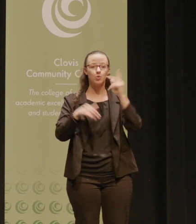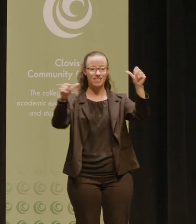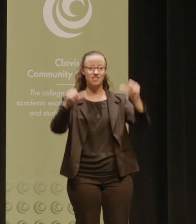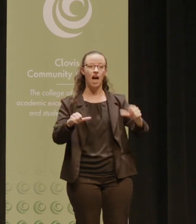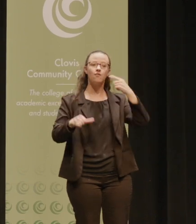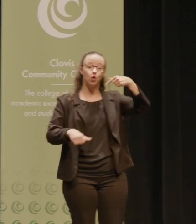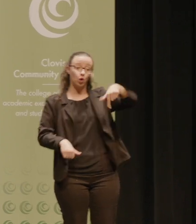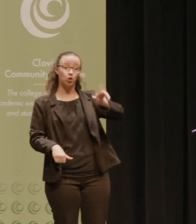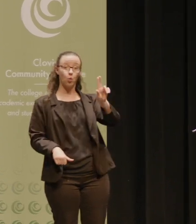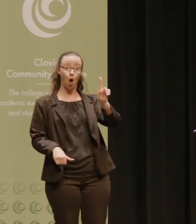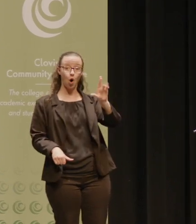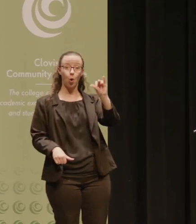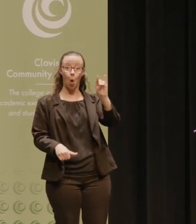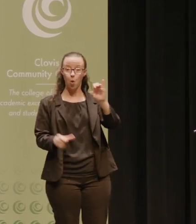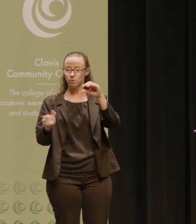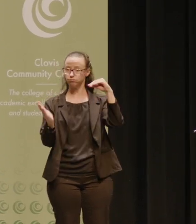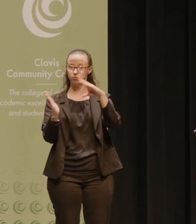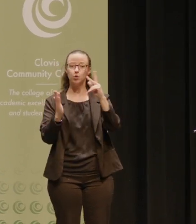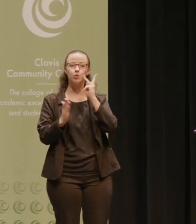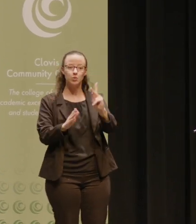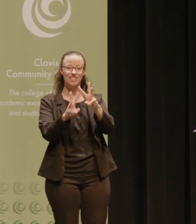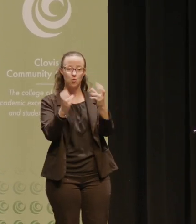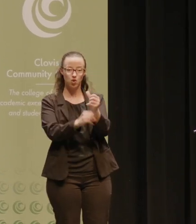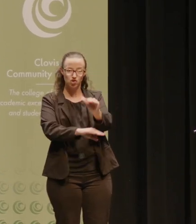for the QR codes, you can see the sessions that are happening, so